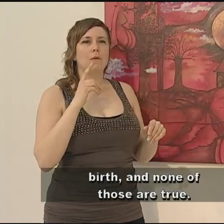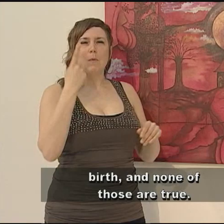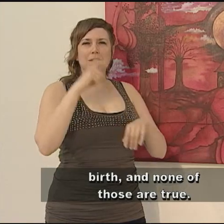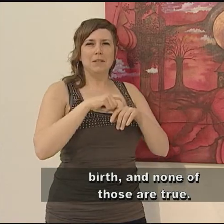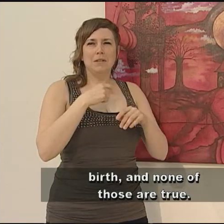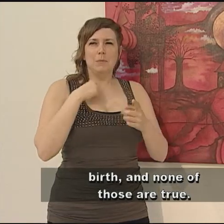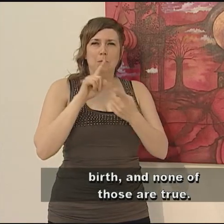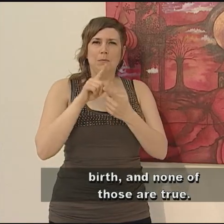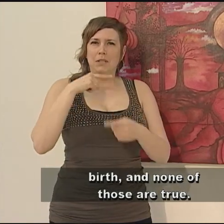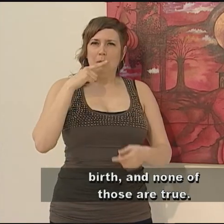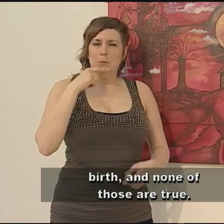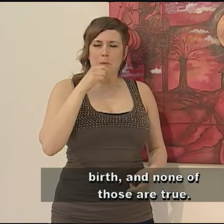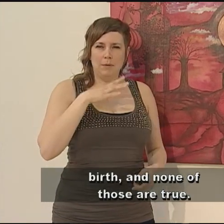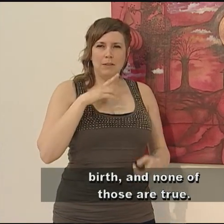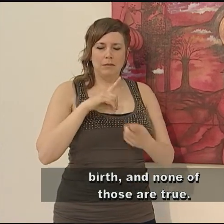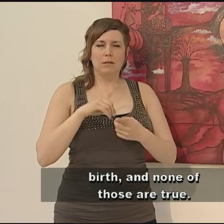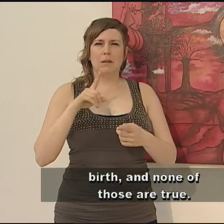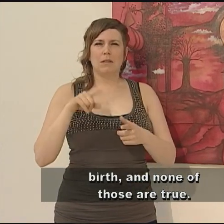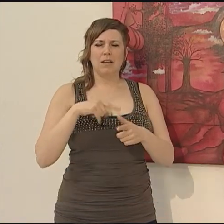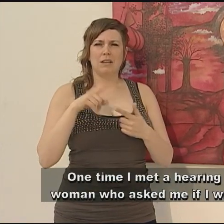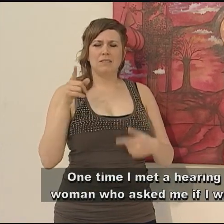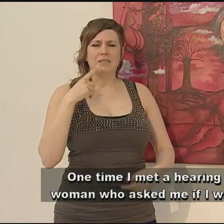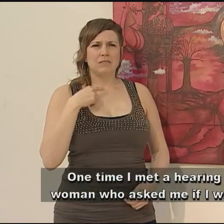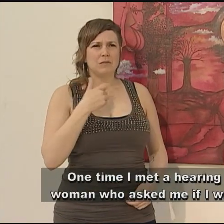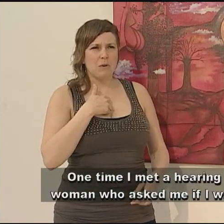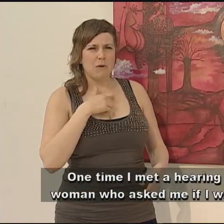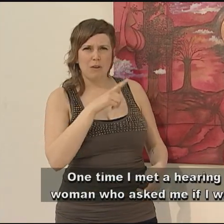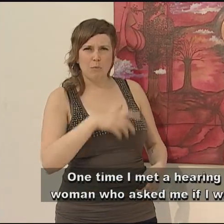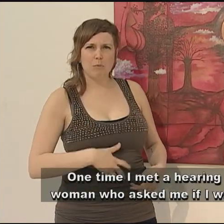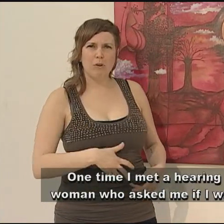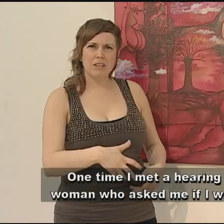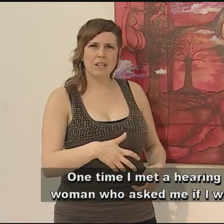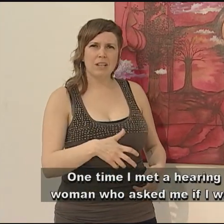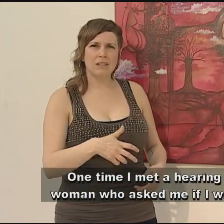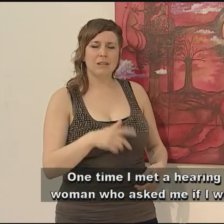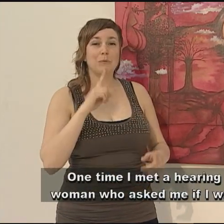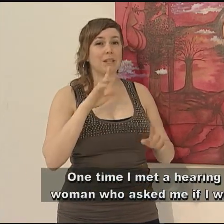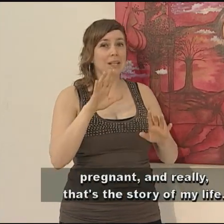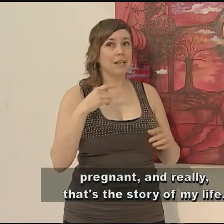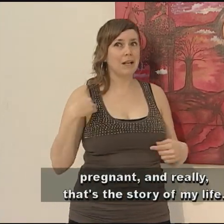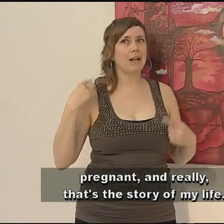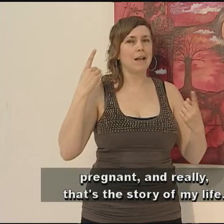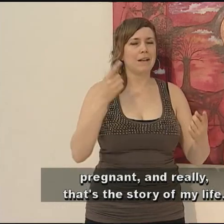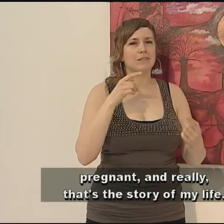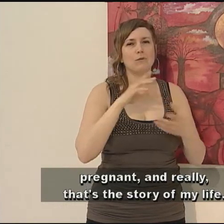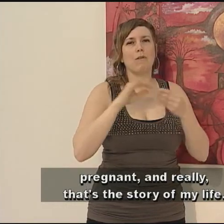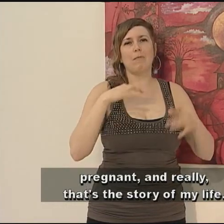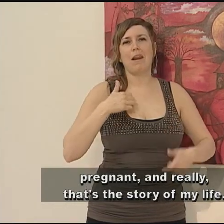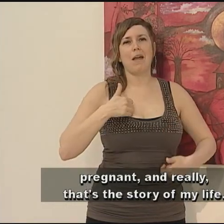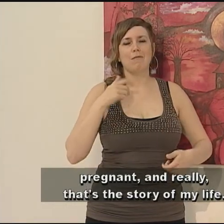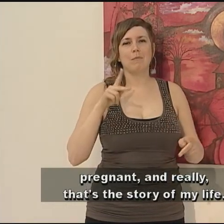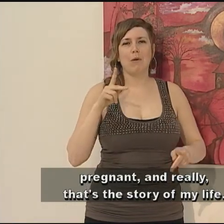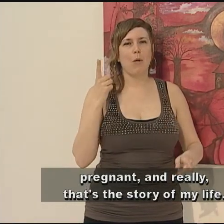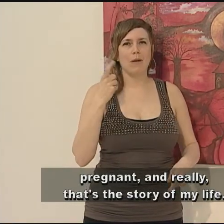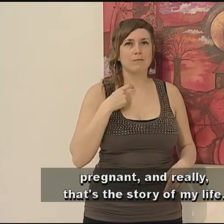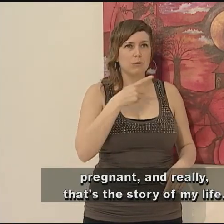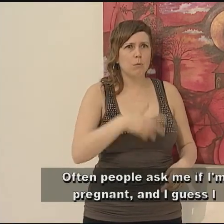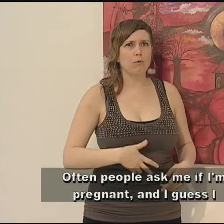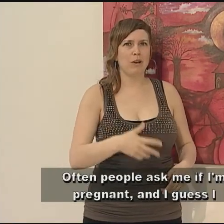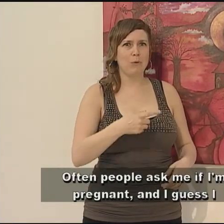women give birth, and none of those are true. One time I met a hearing woman who asked me if I was pregnant, and really that's the story of my